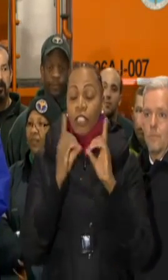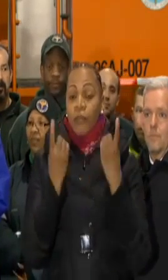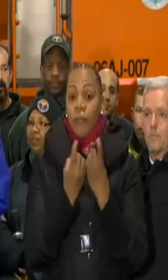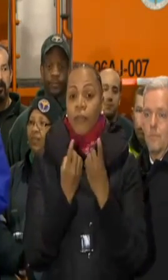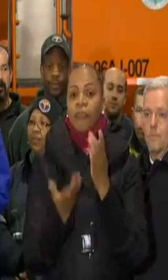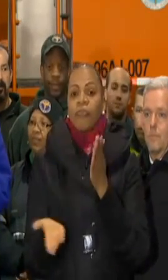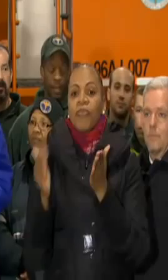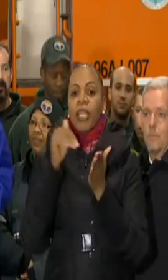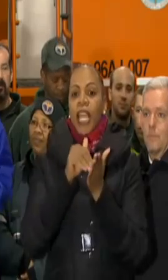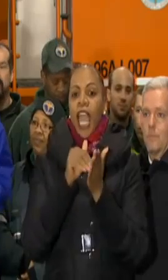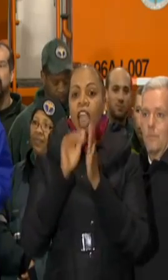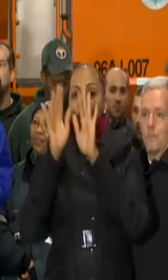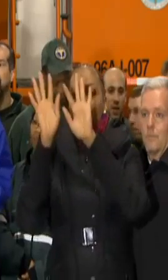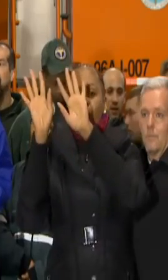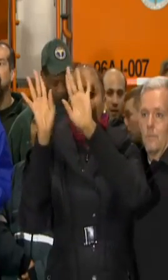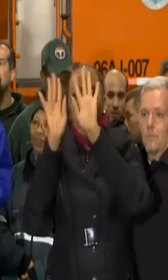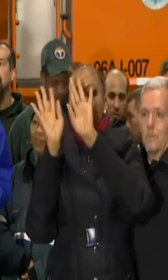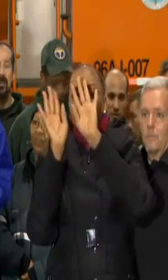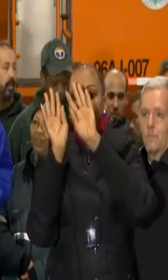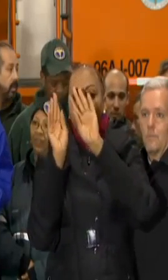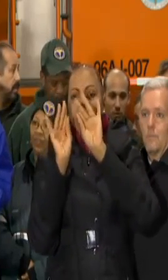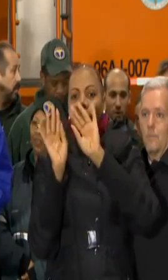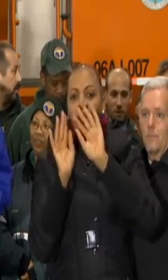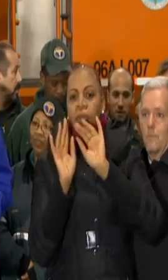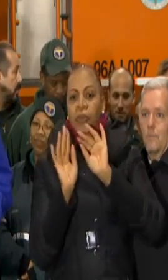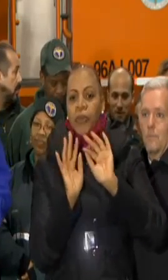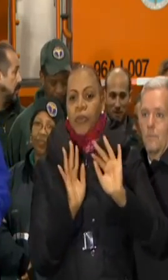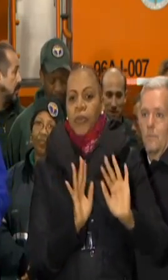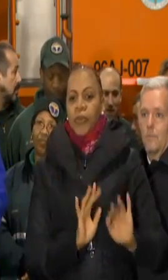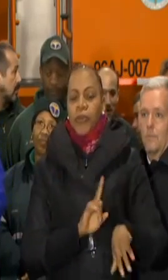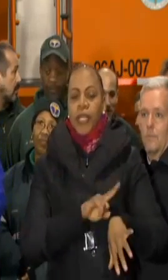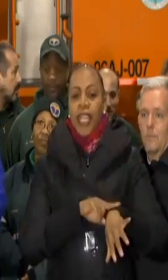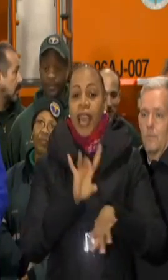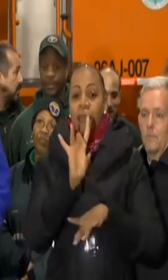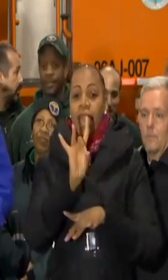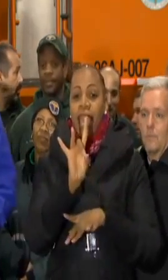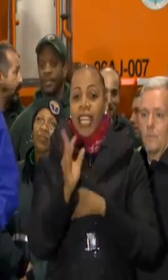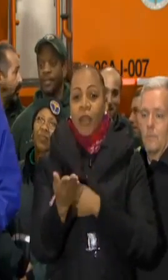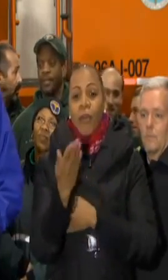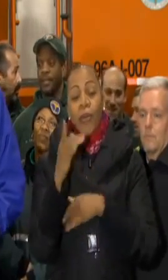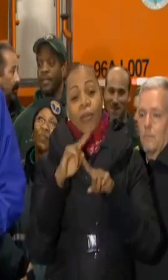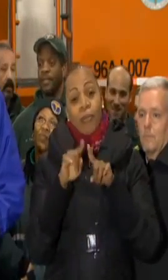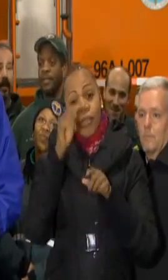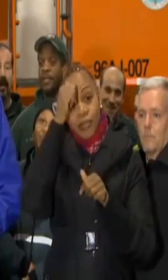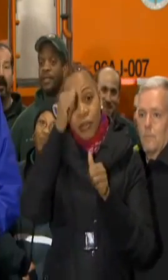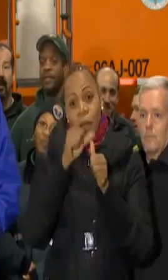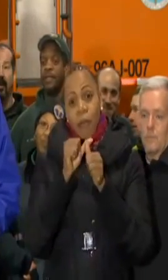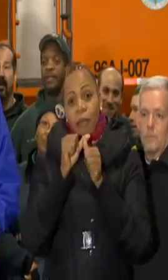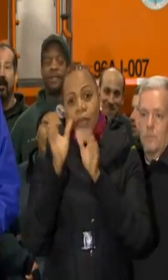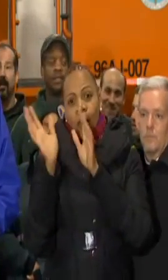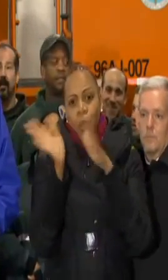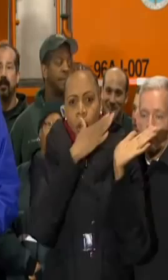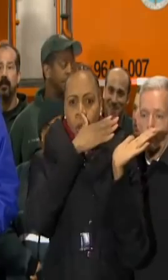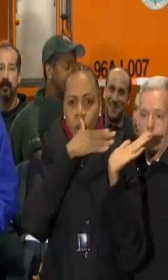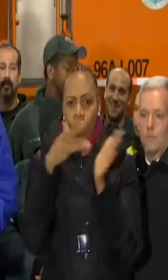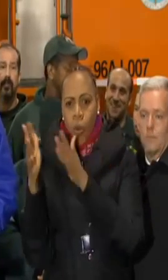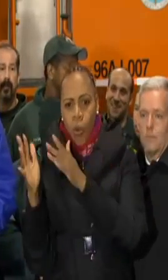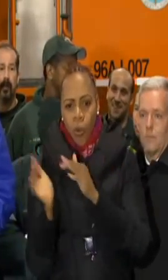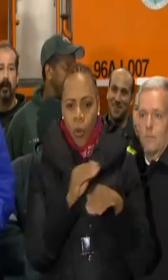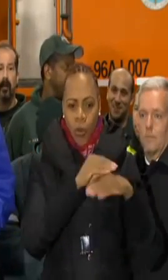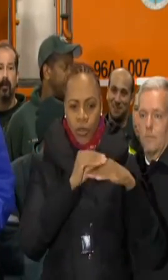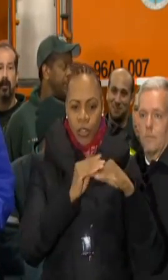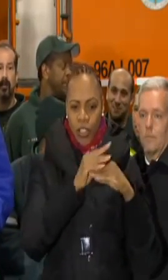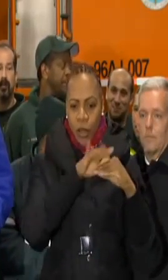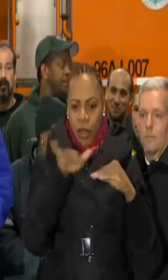Again, the snow began to taper off around 8 a.m., but there will be the problem of blowing snow. The wind conditions are substantial. We're